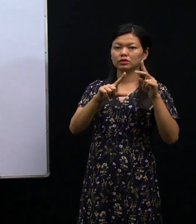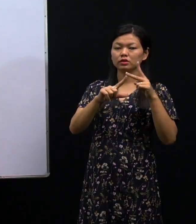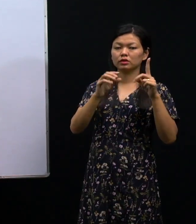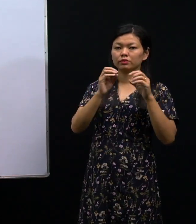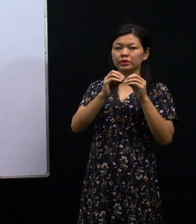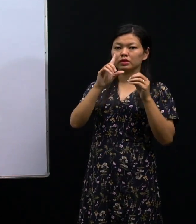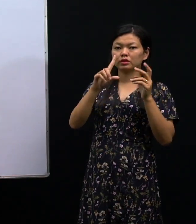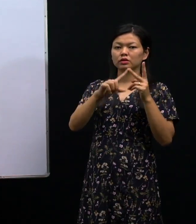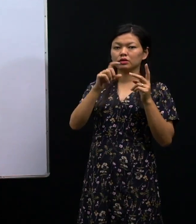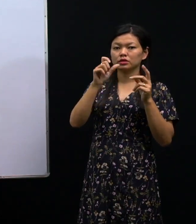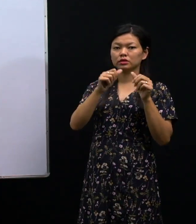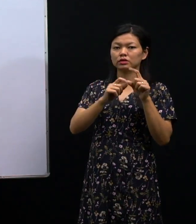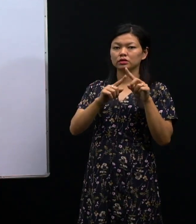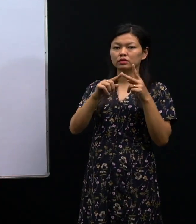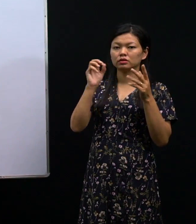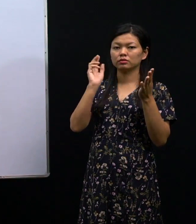sign you have? Minus